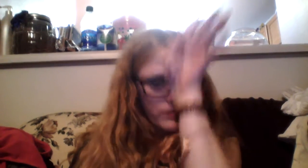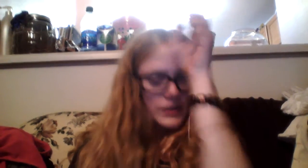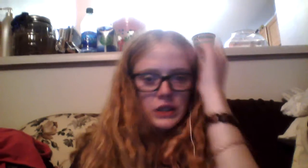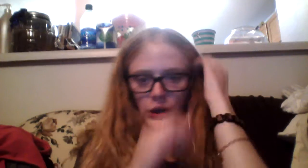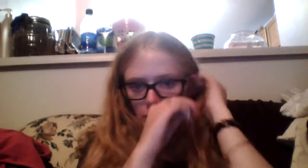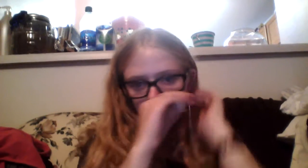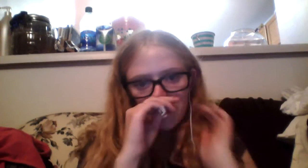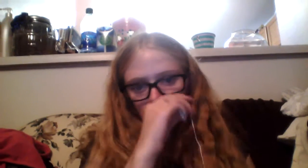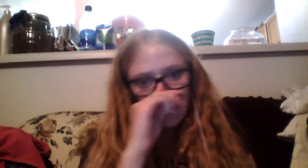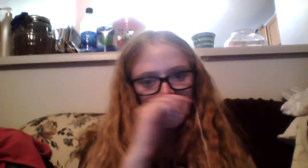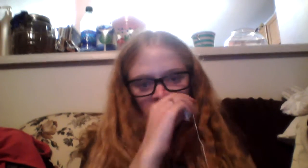So,